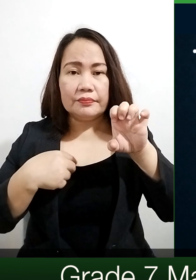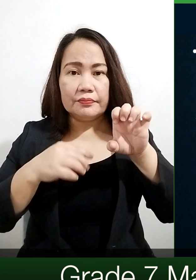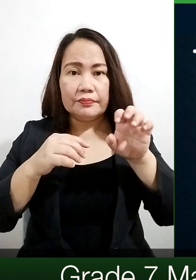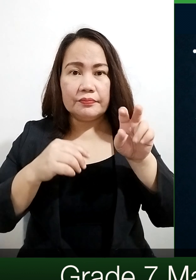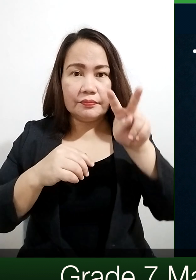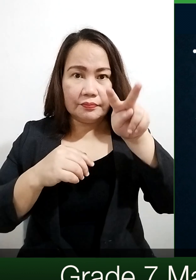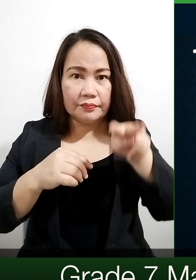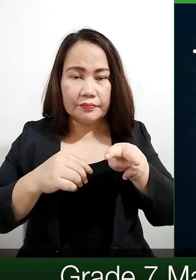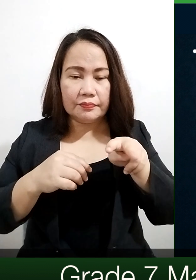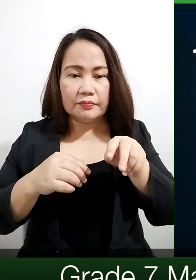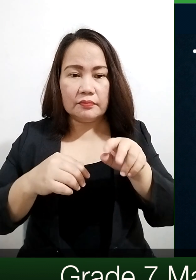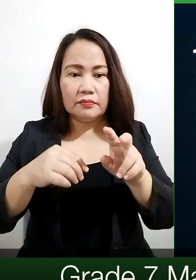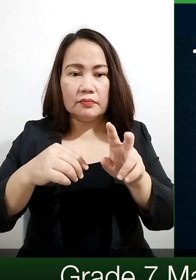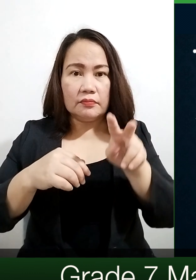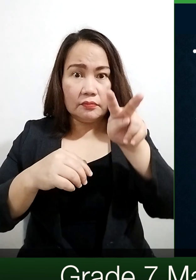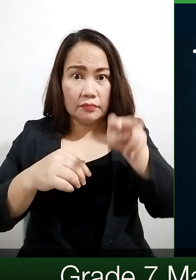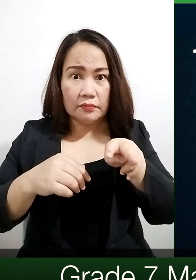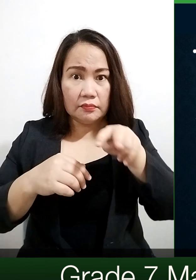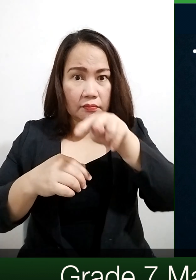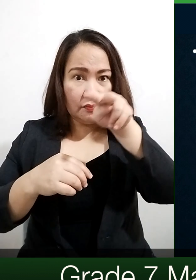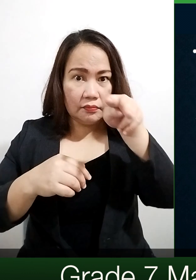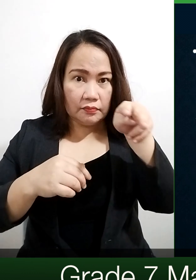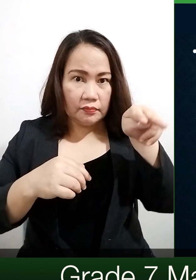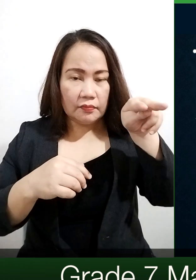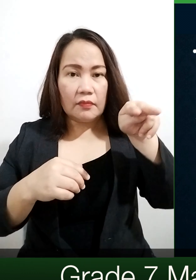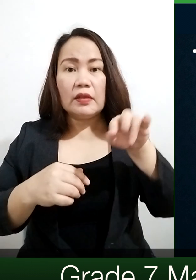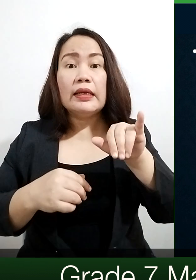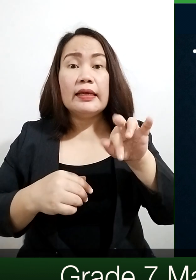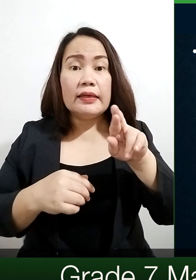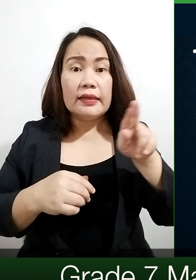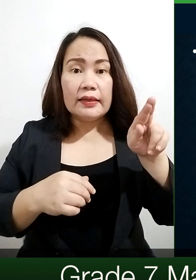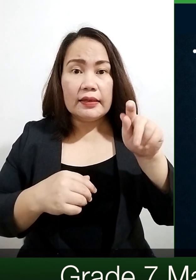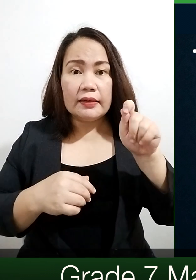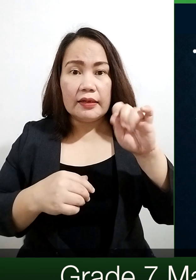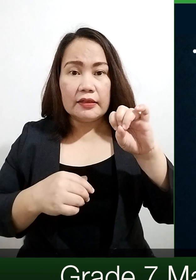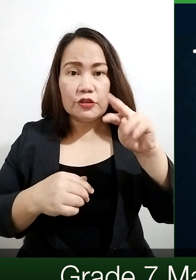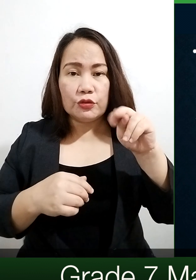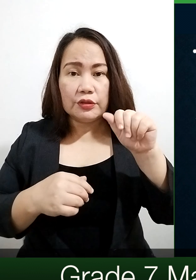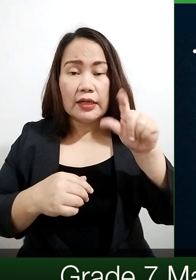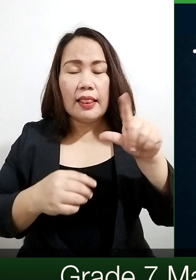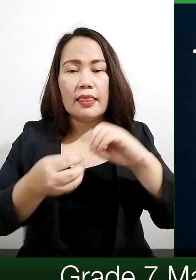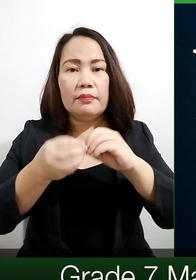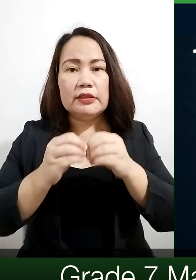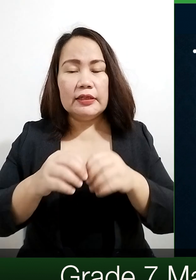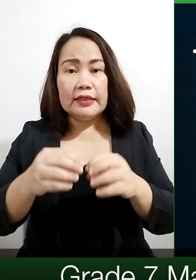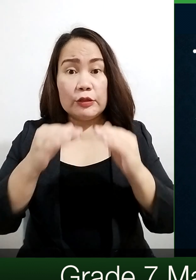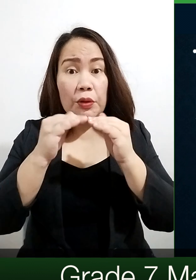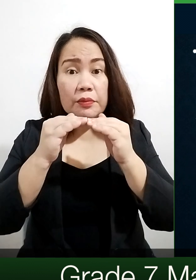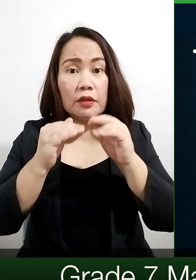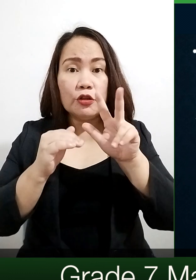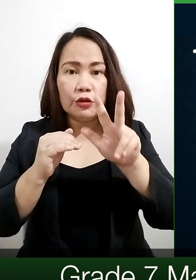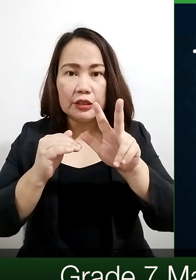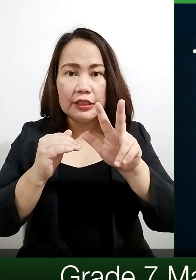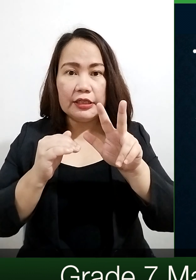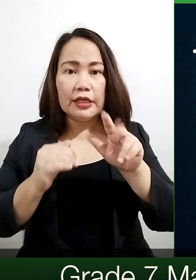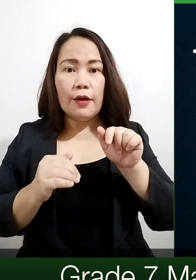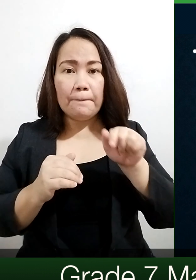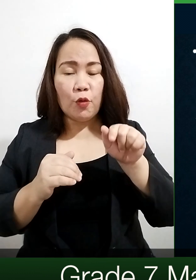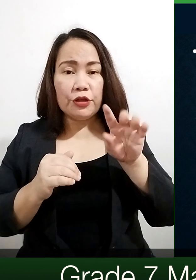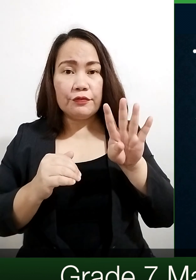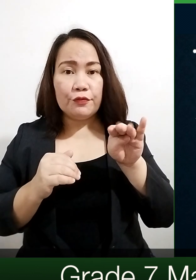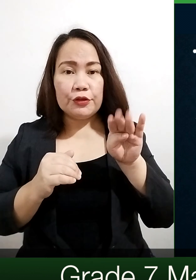an irrational number. Okay? And we all know that pi is approximately 3.14. Okay?